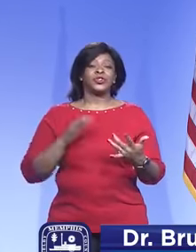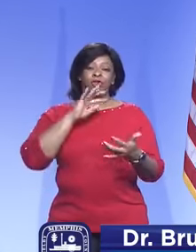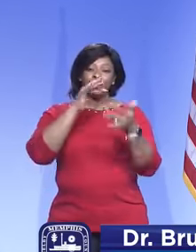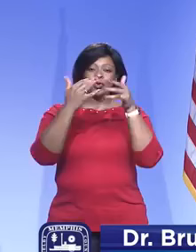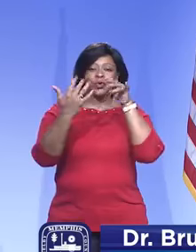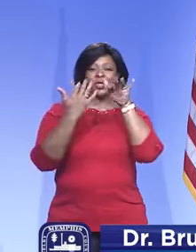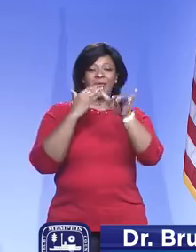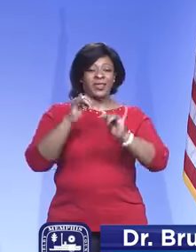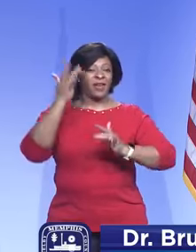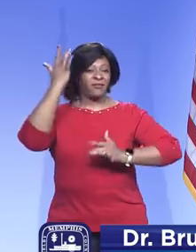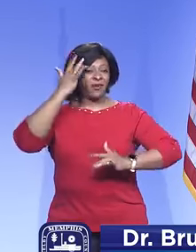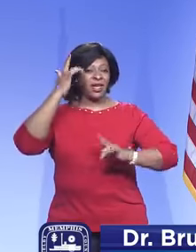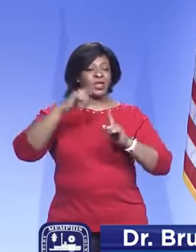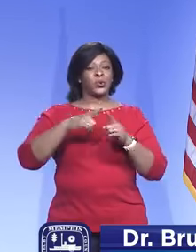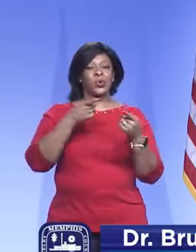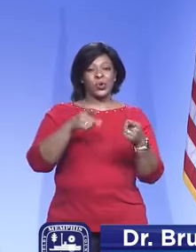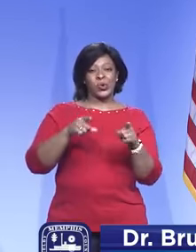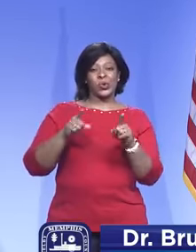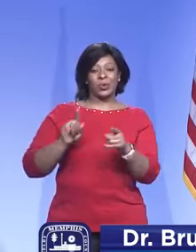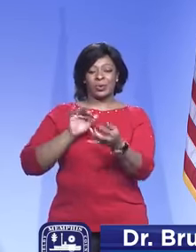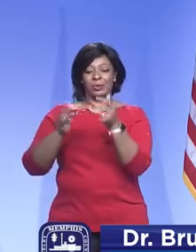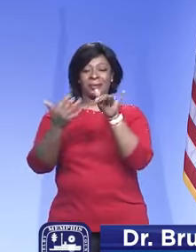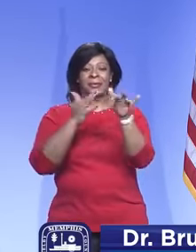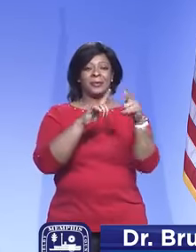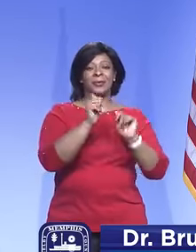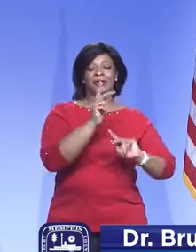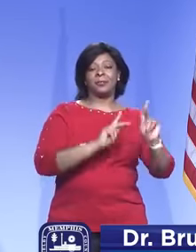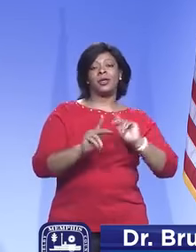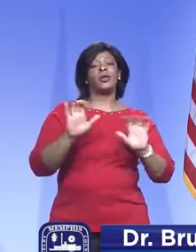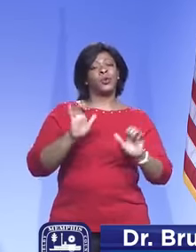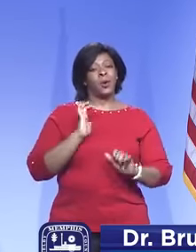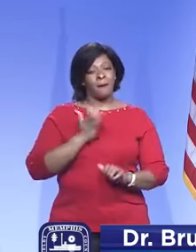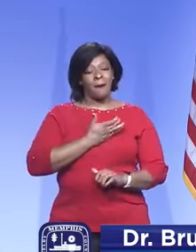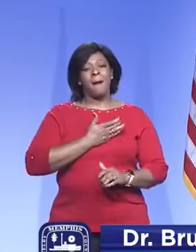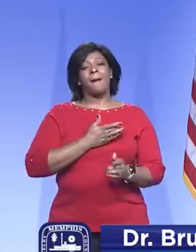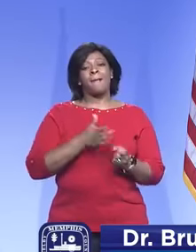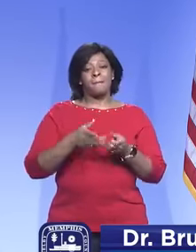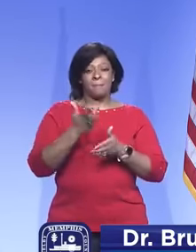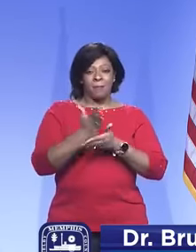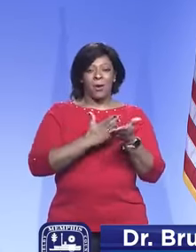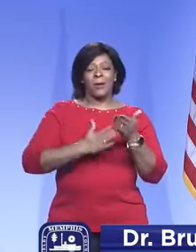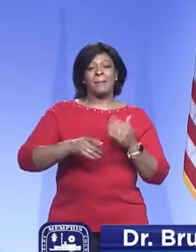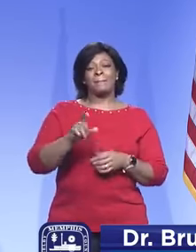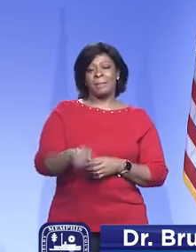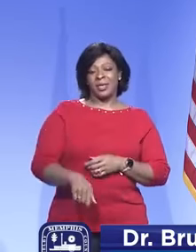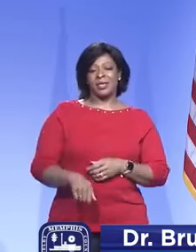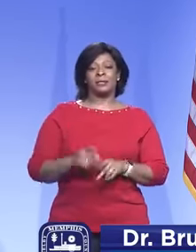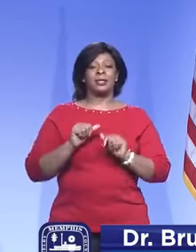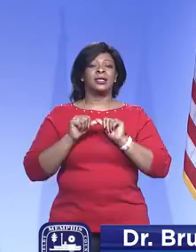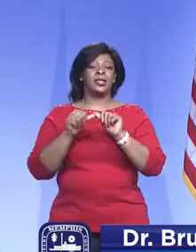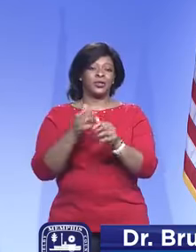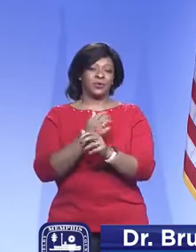transmission of the virus to occur. We must do our part to remain safe.